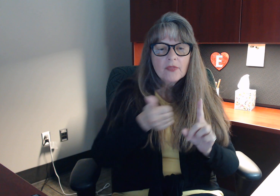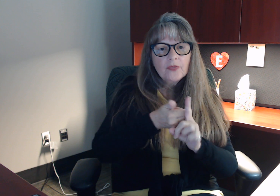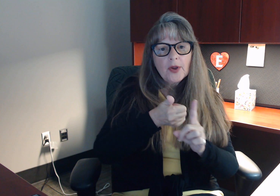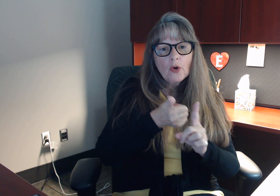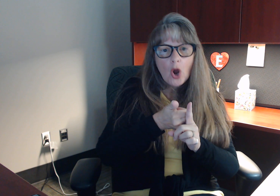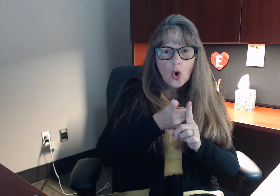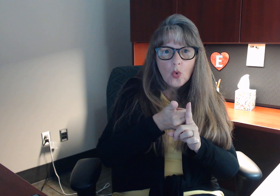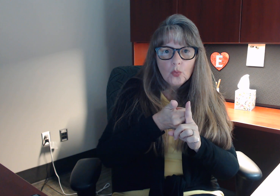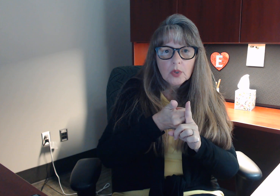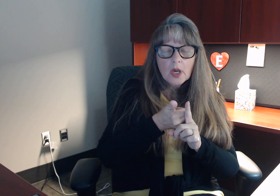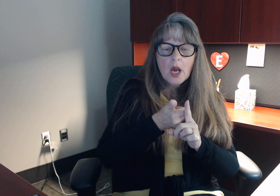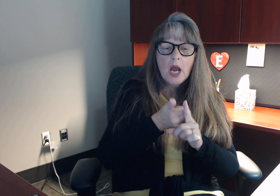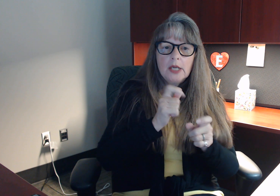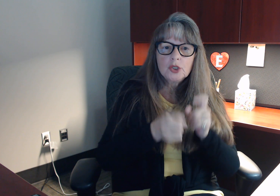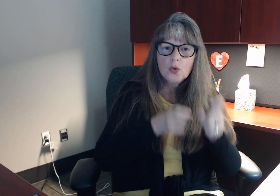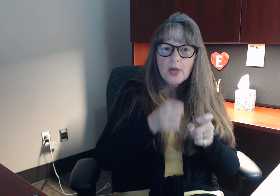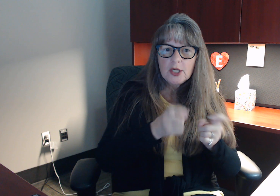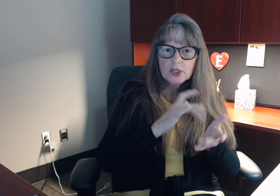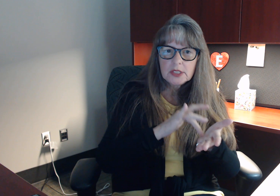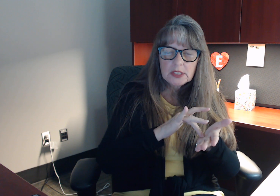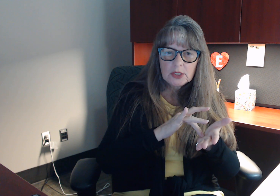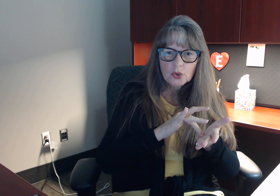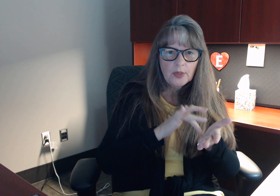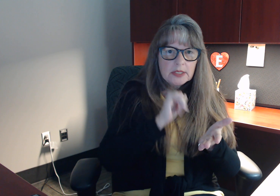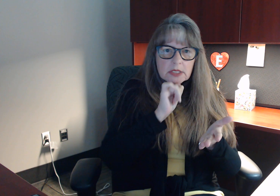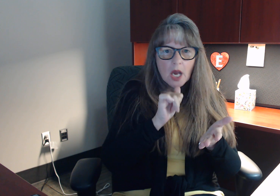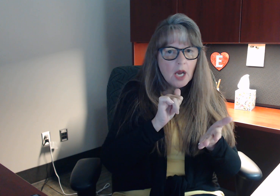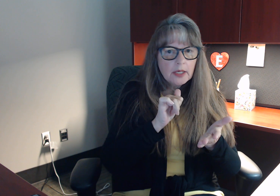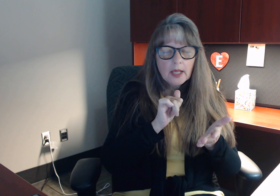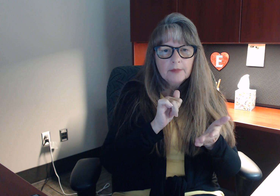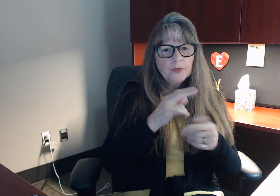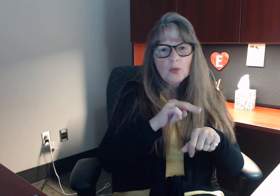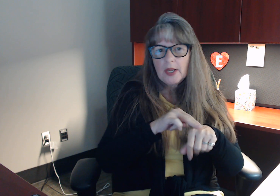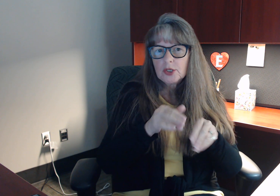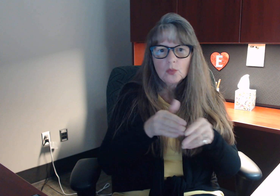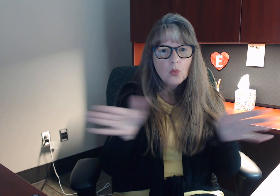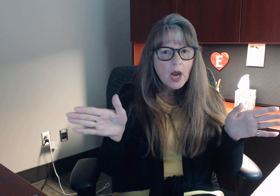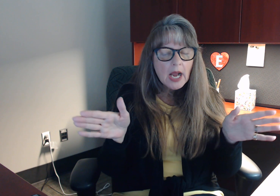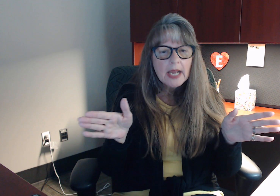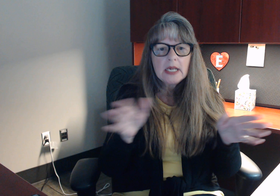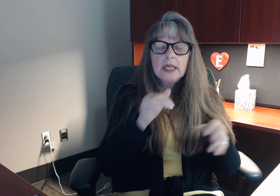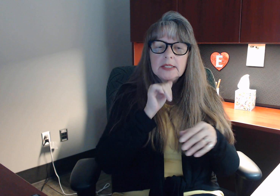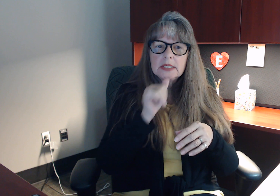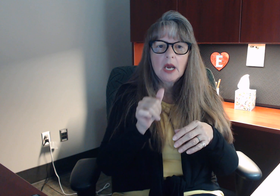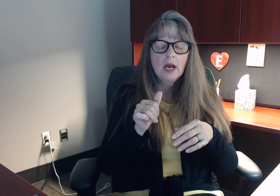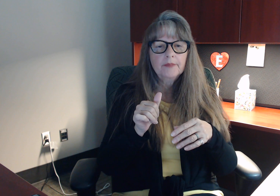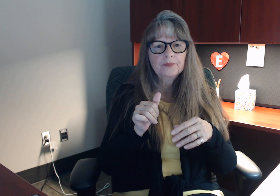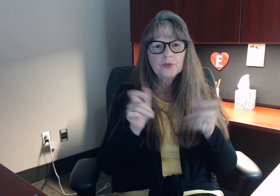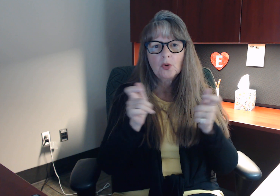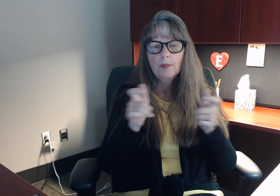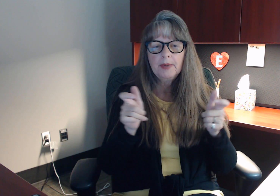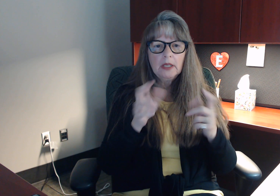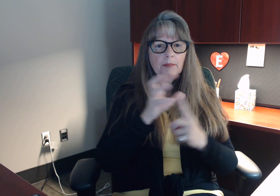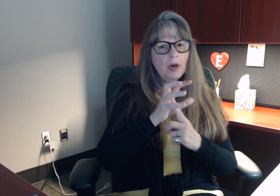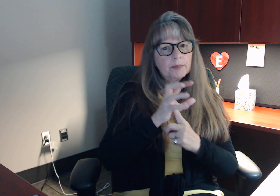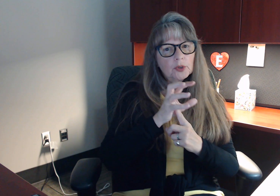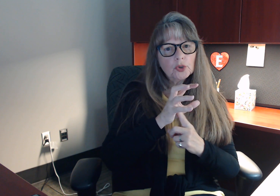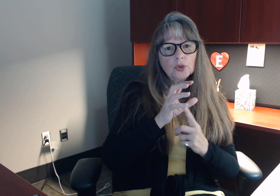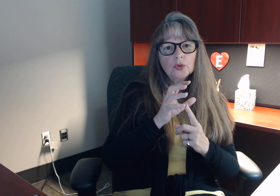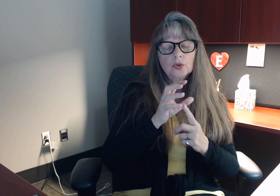their own donation center. It's not nationwide. It's not big popular